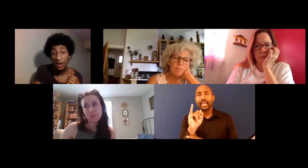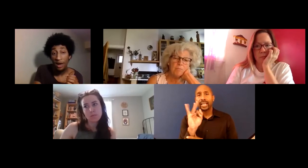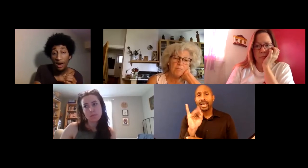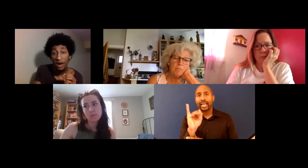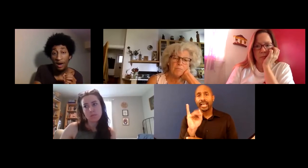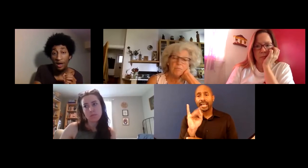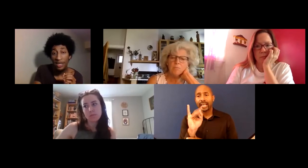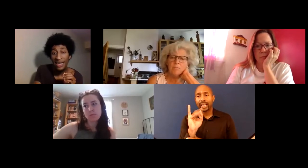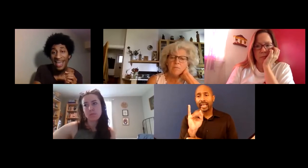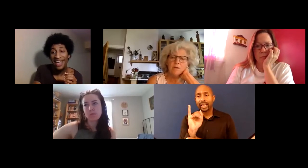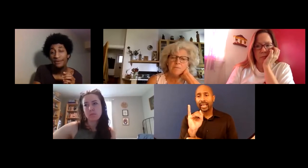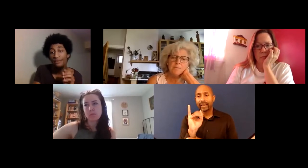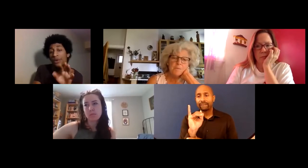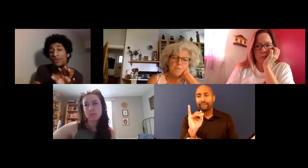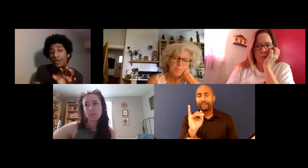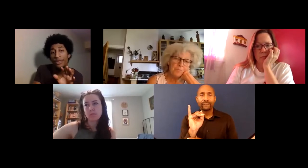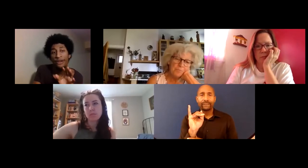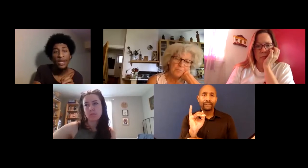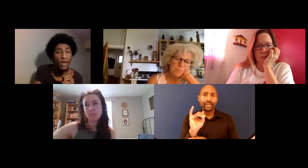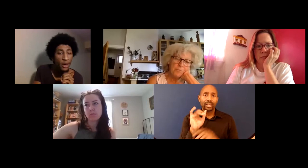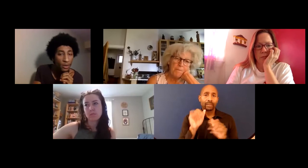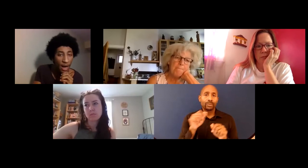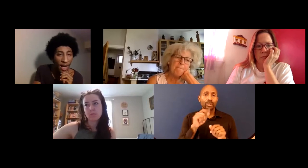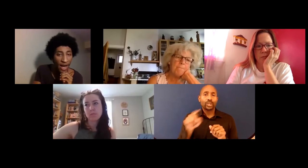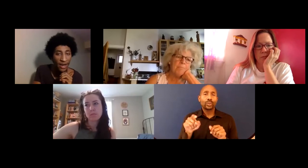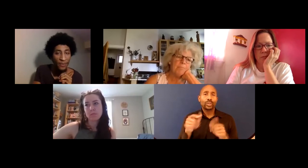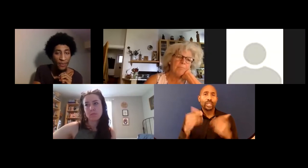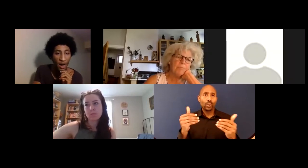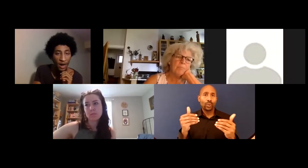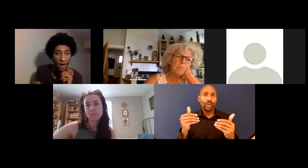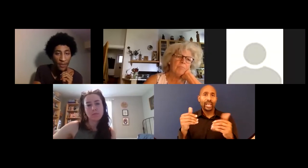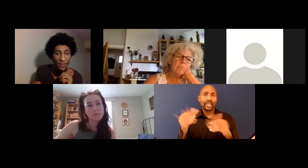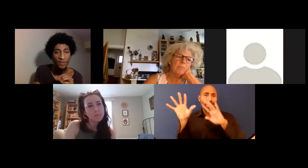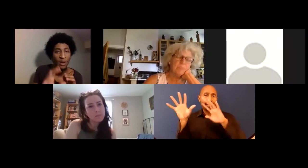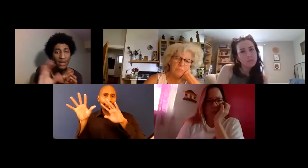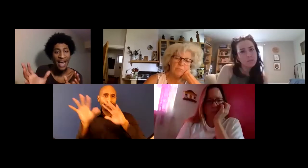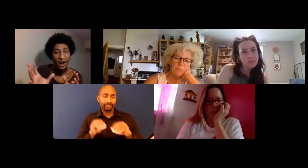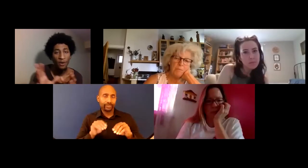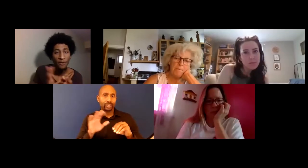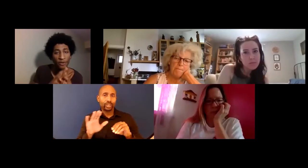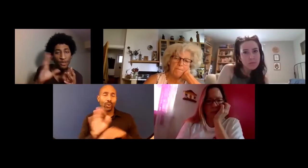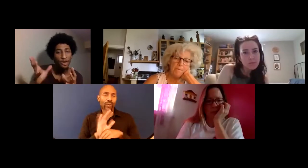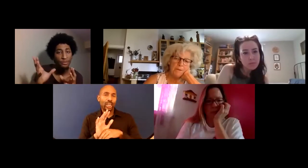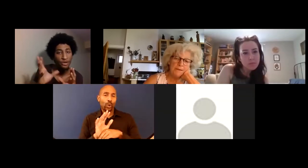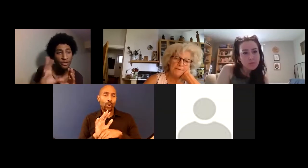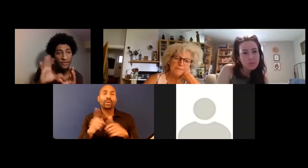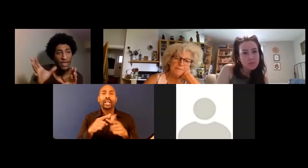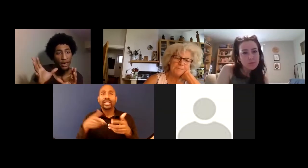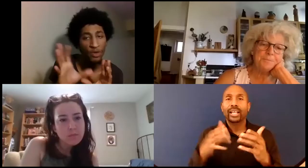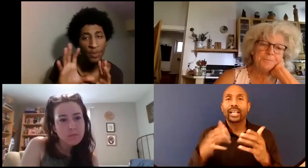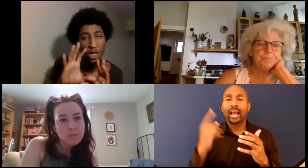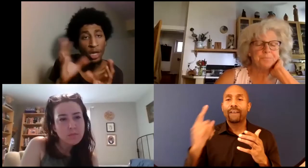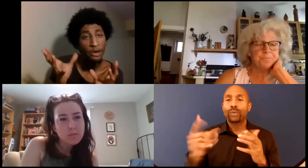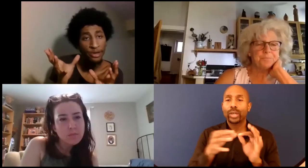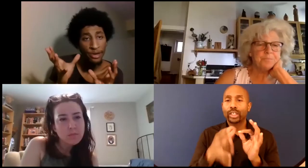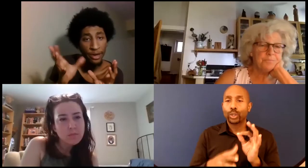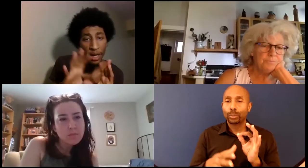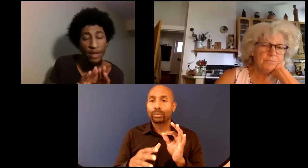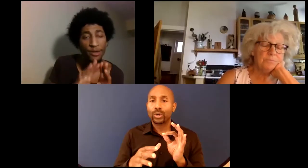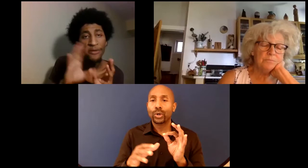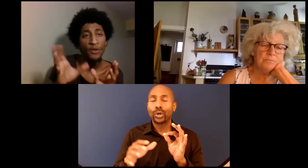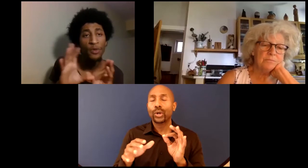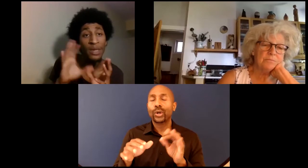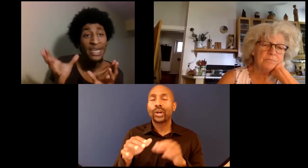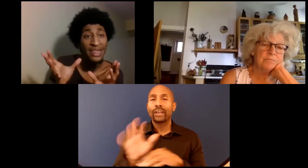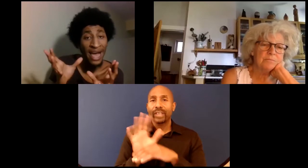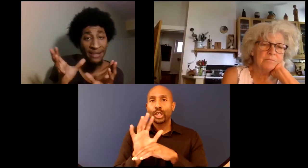folks can mute their video. This will allow for the interpreter's video to be larger.